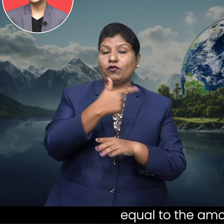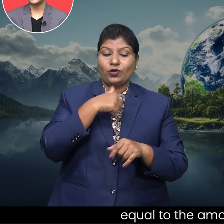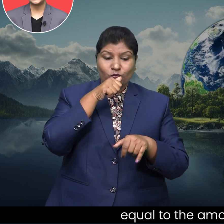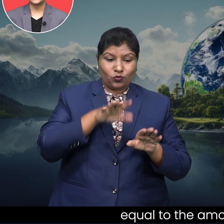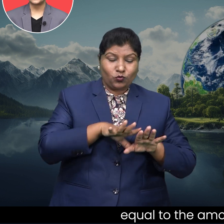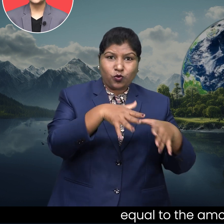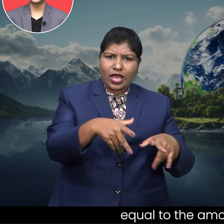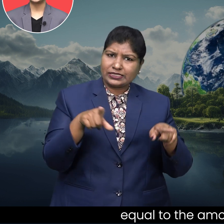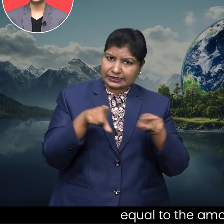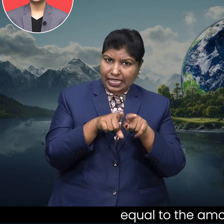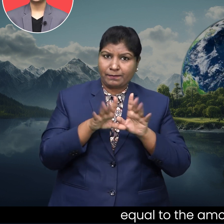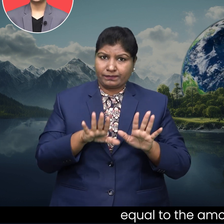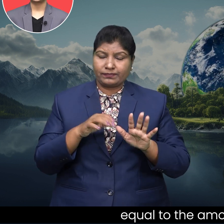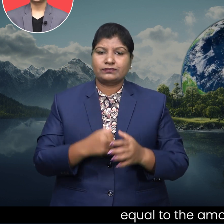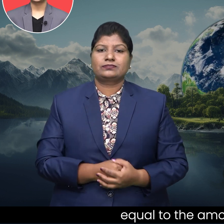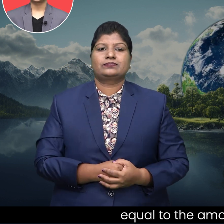out earlier?